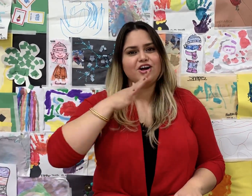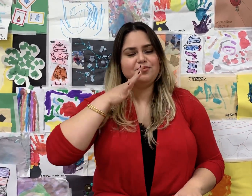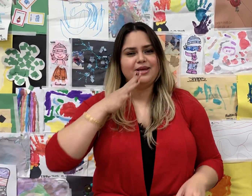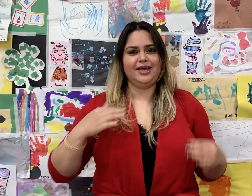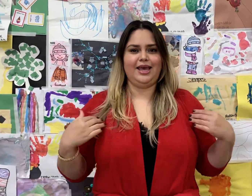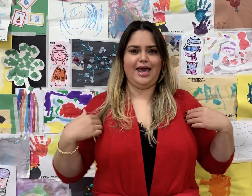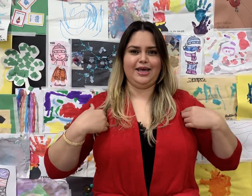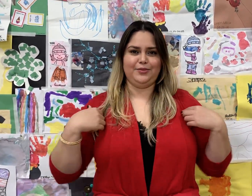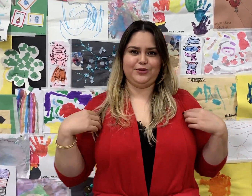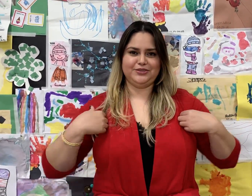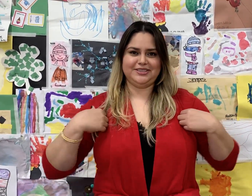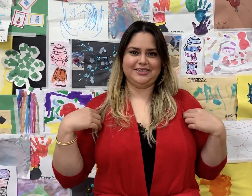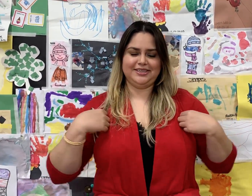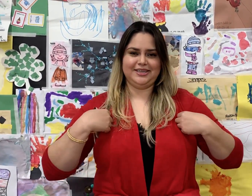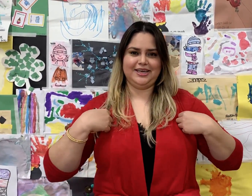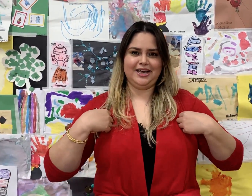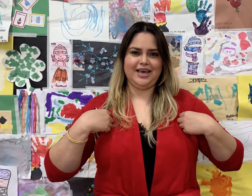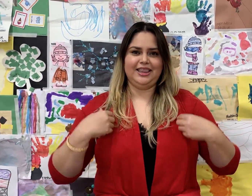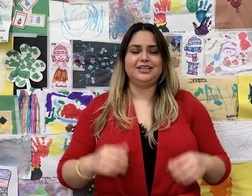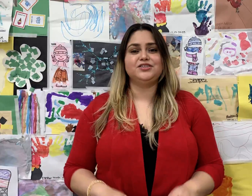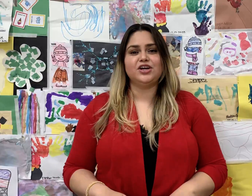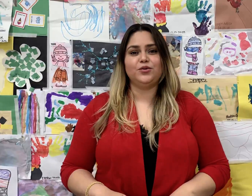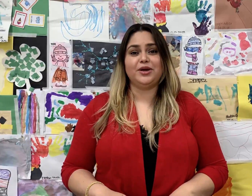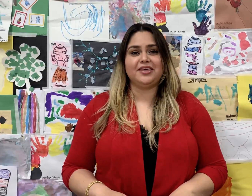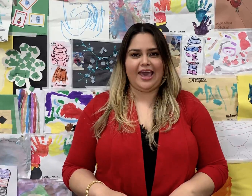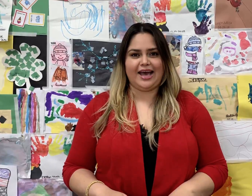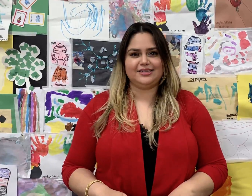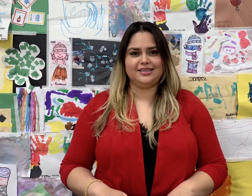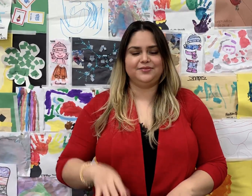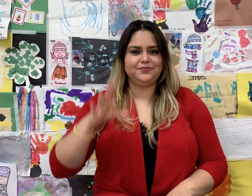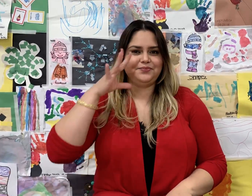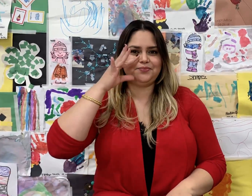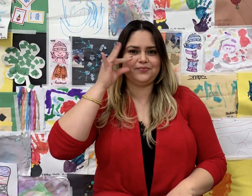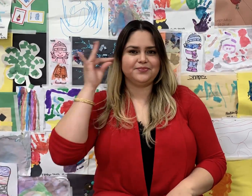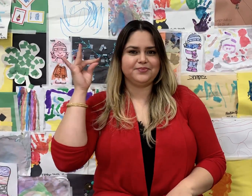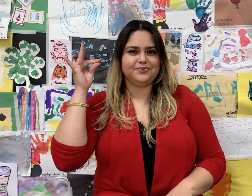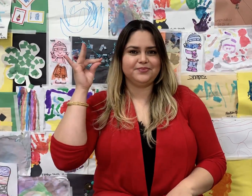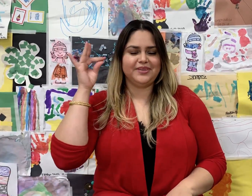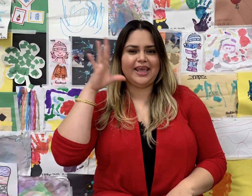Farm animals. Let's start with cat. Cat.